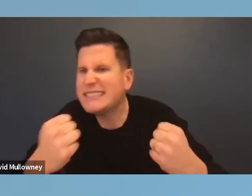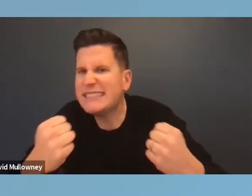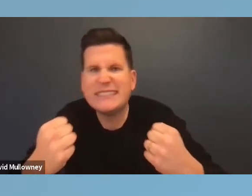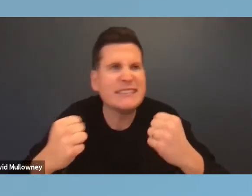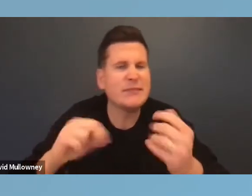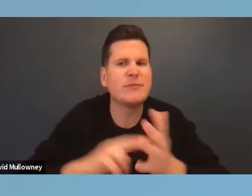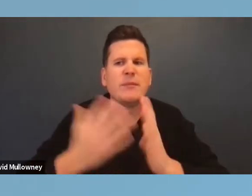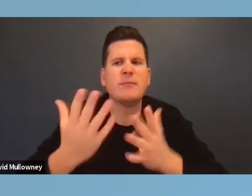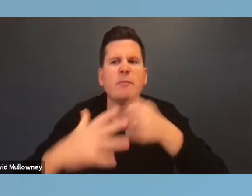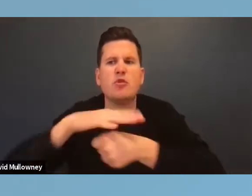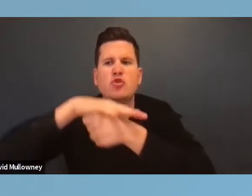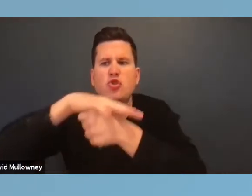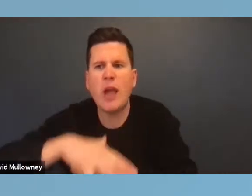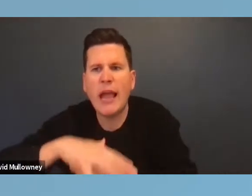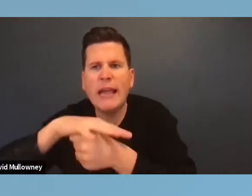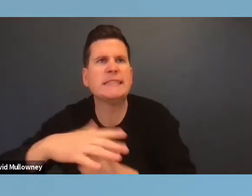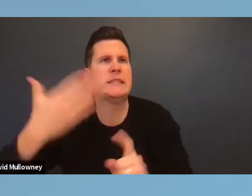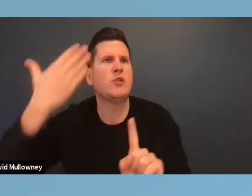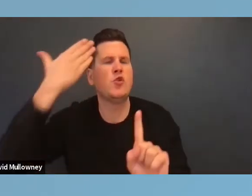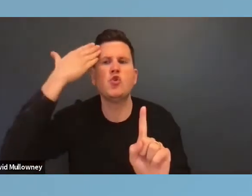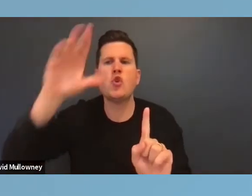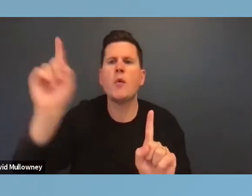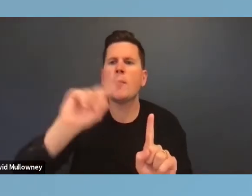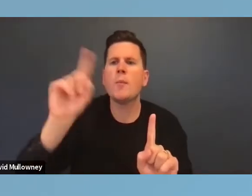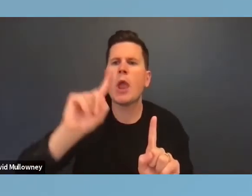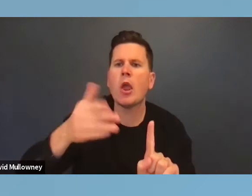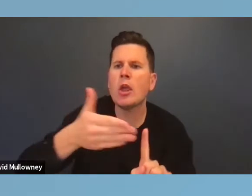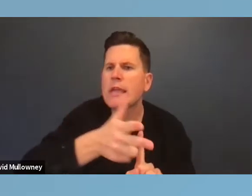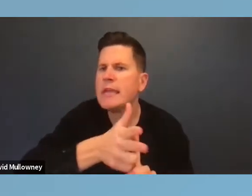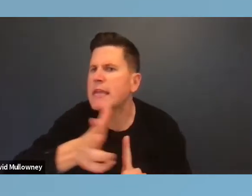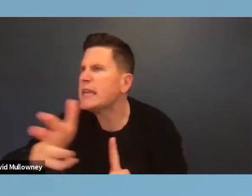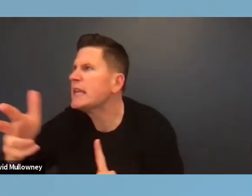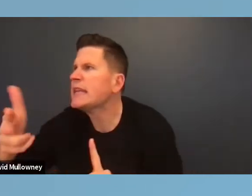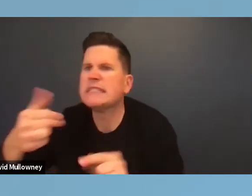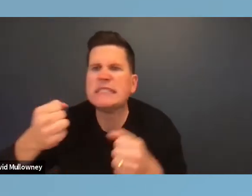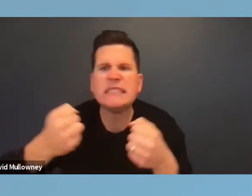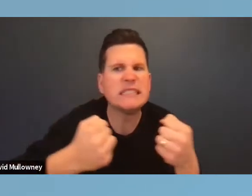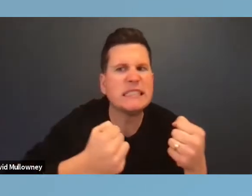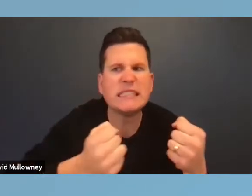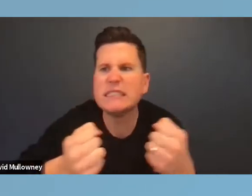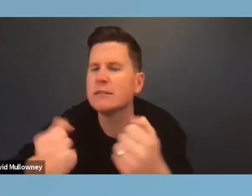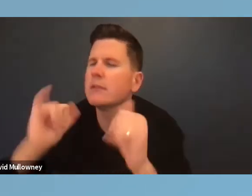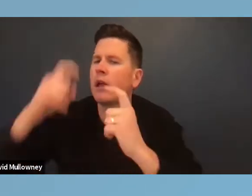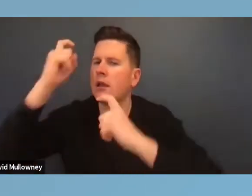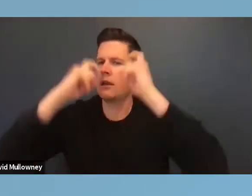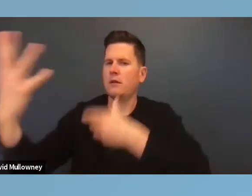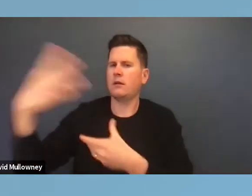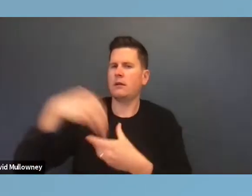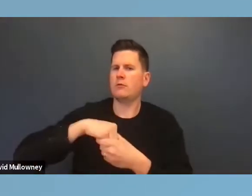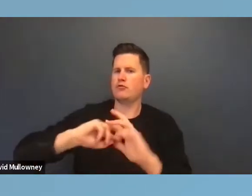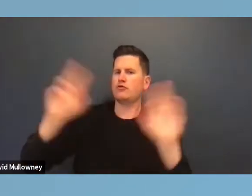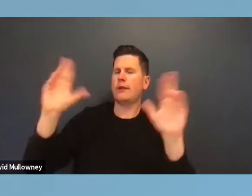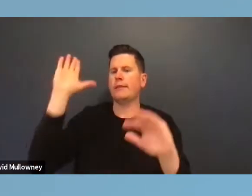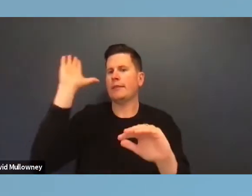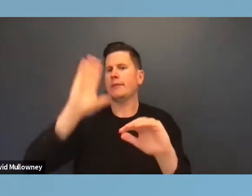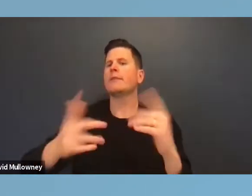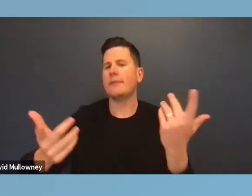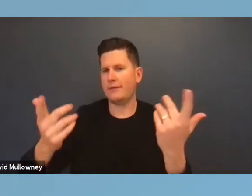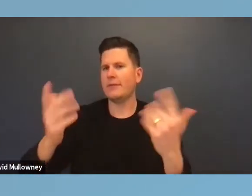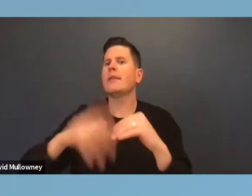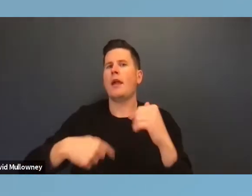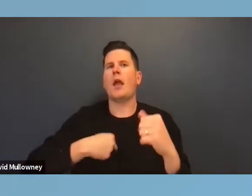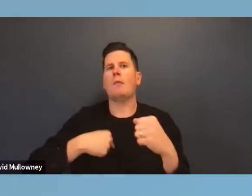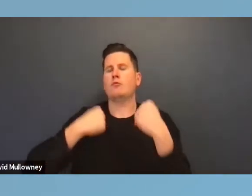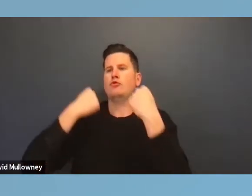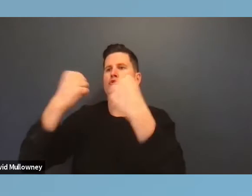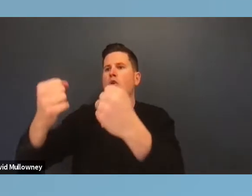change my face to this, then perhaps it looks as if I'm more stressed. I don't know where I'm going. That facial expression is included